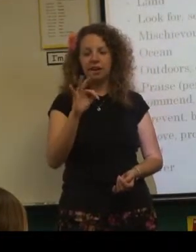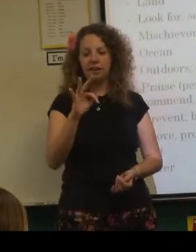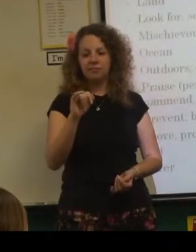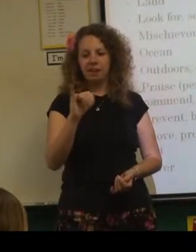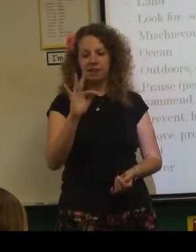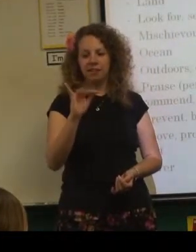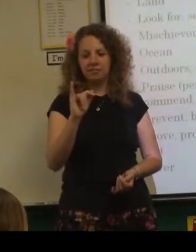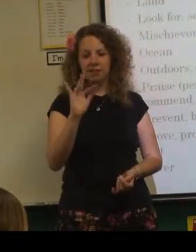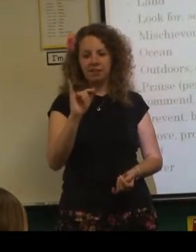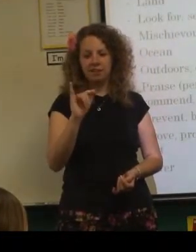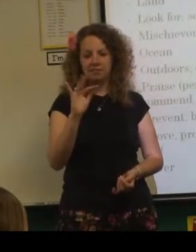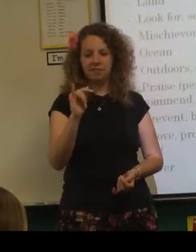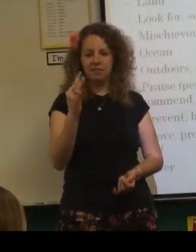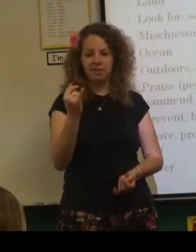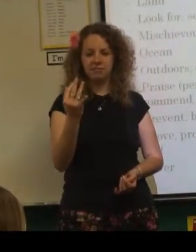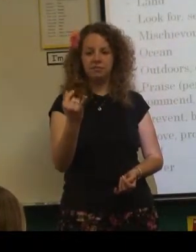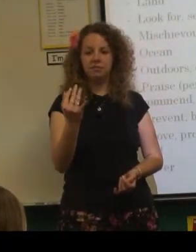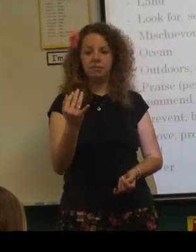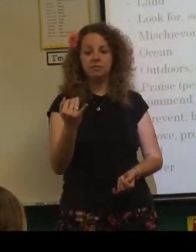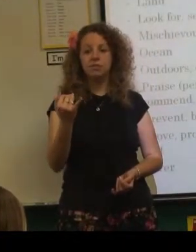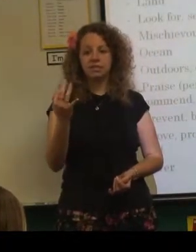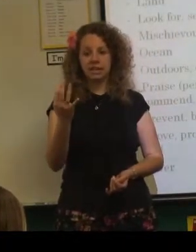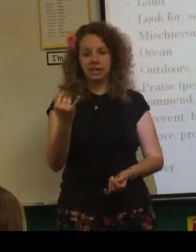IF. If. For the sign if.